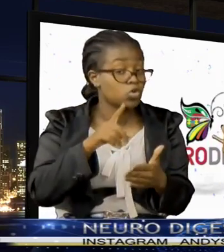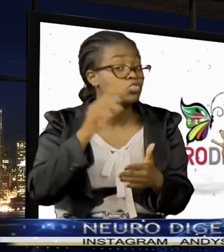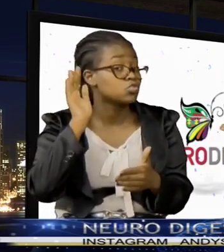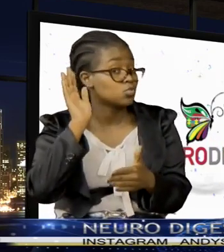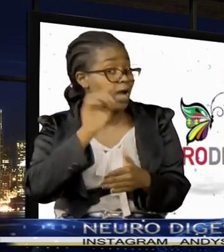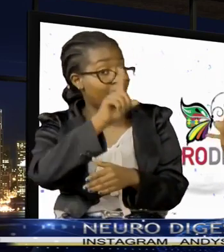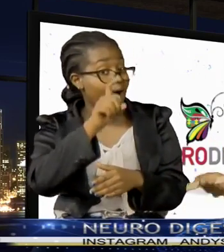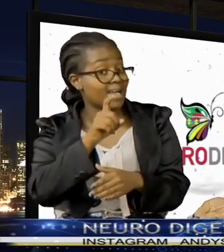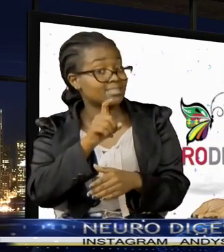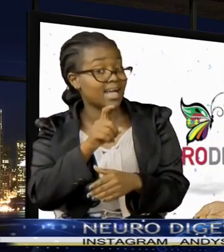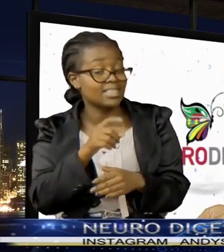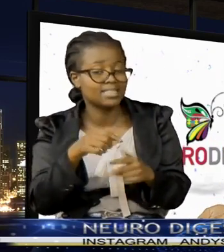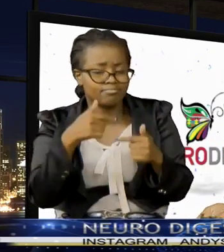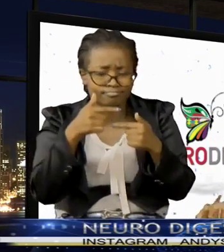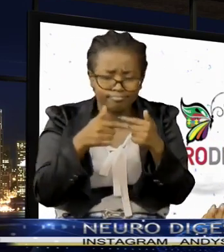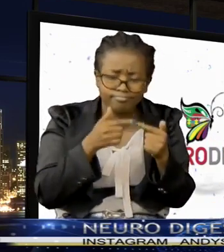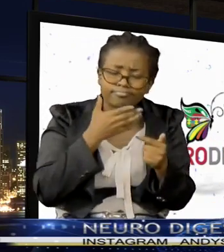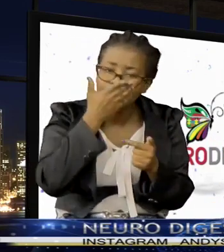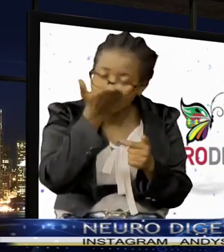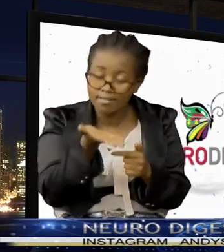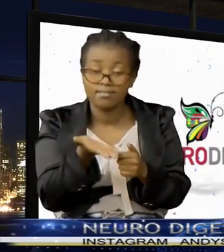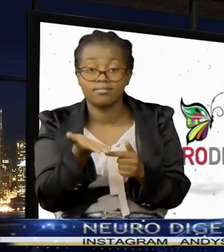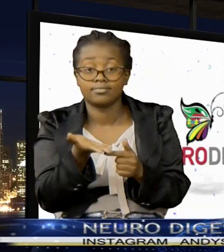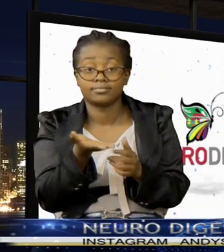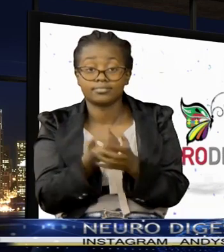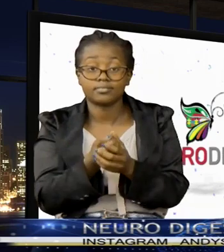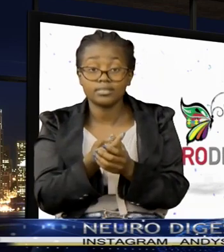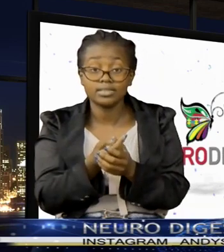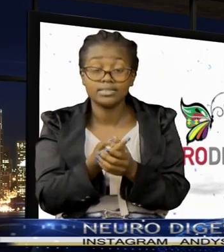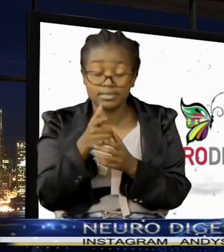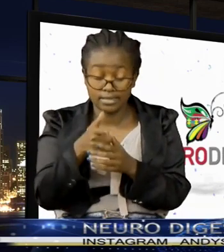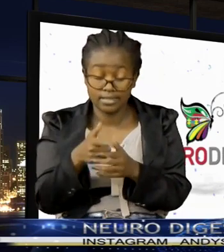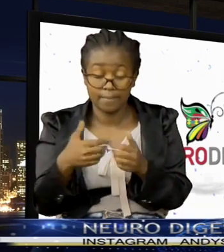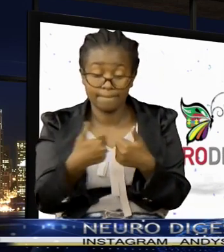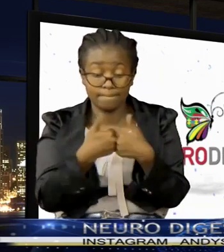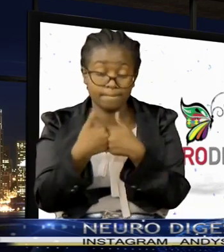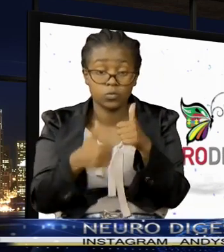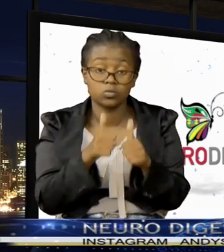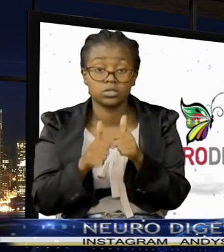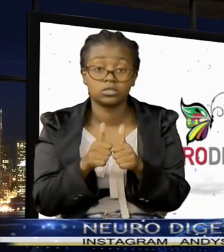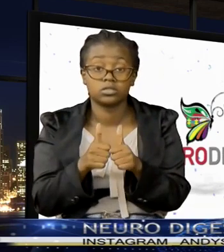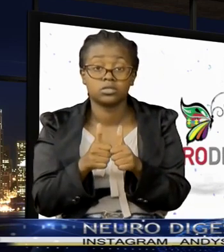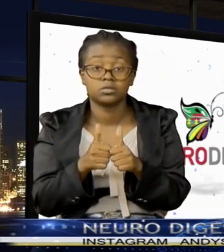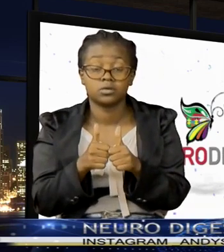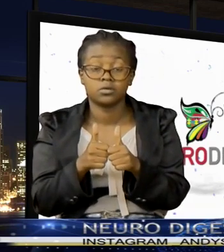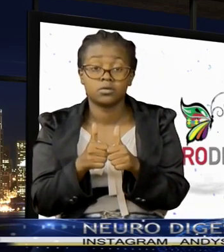process the answer, and talk it to you. So you will find these are some of the main challenges that we find